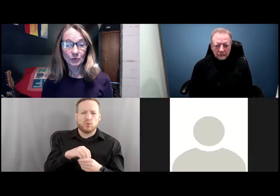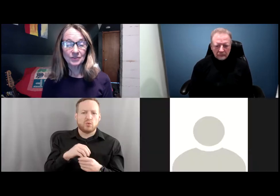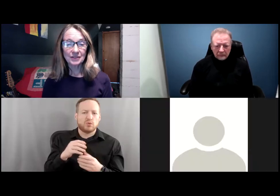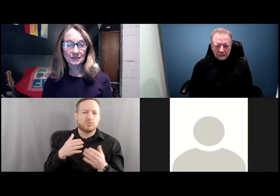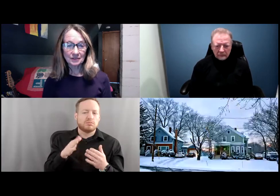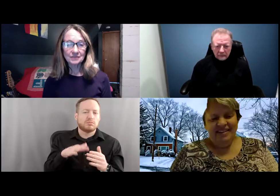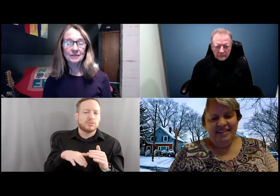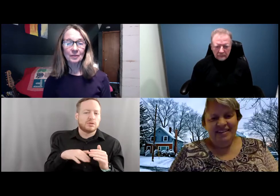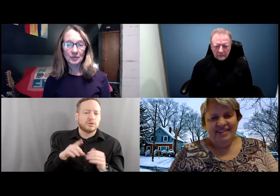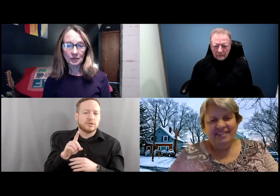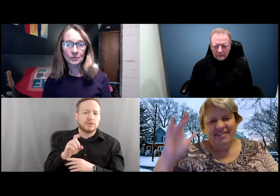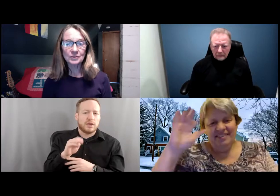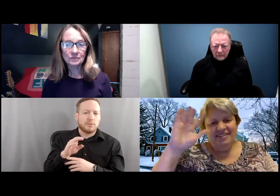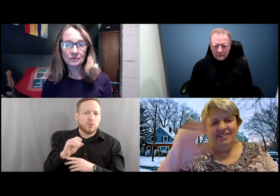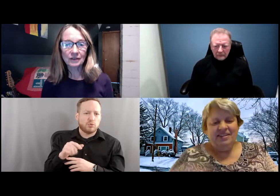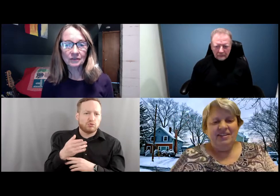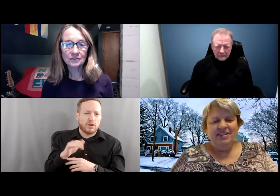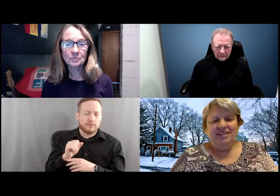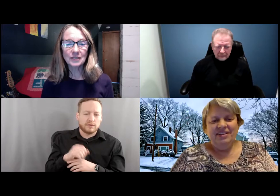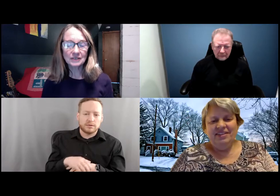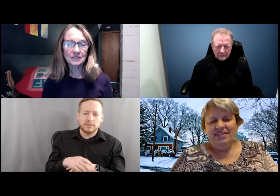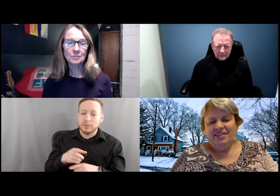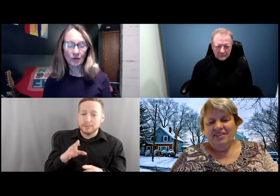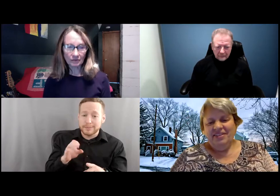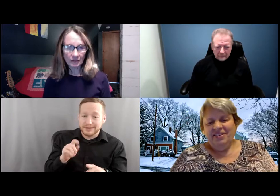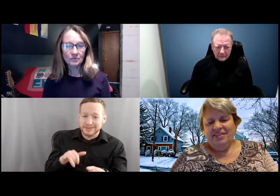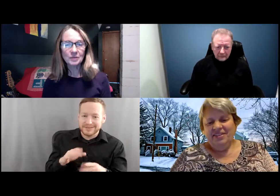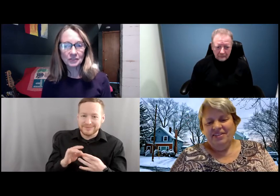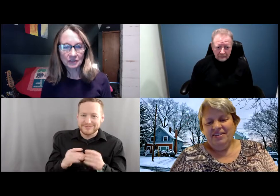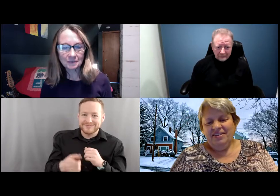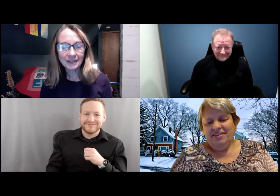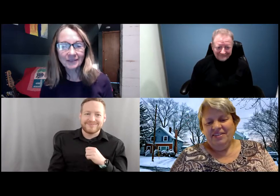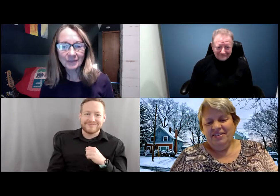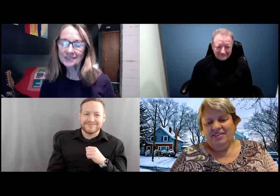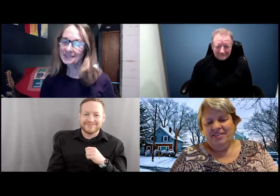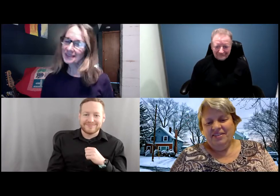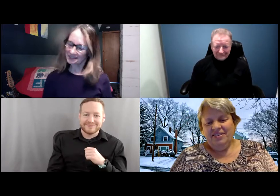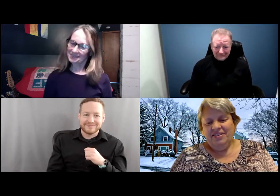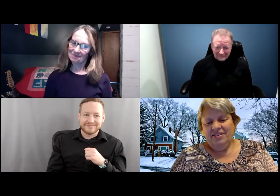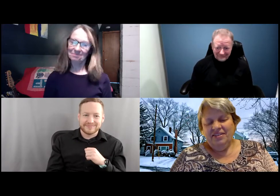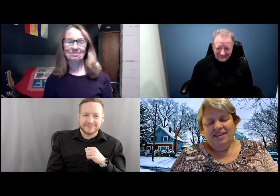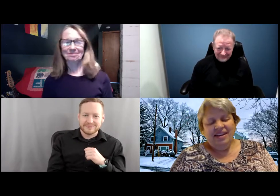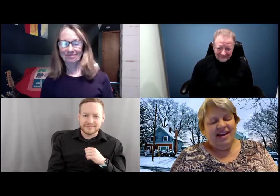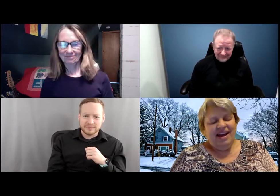The word census can be inclusive of some basic demographic information. Betsy, yes.